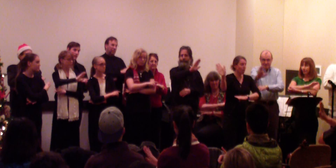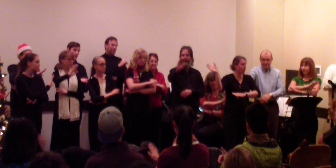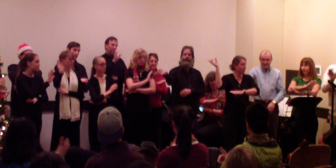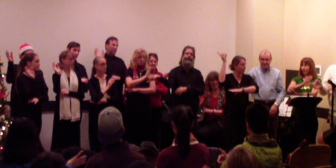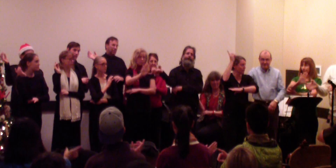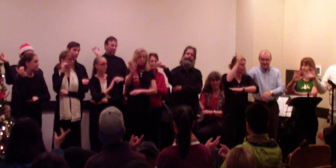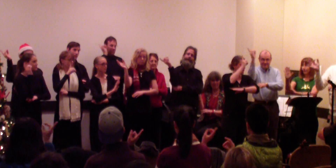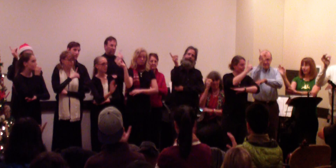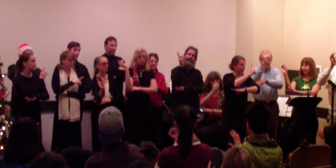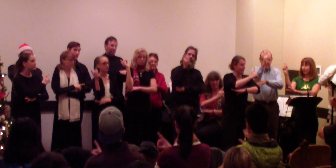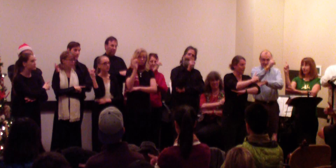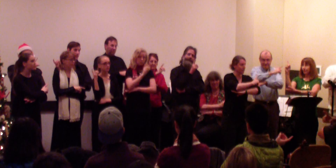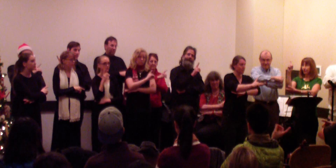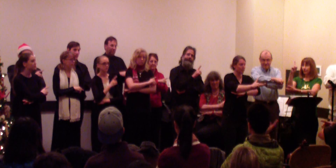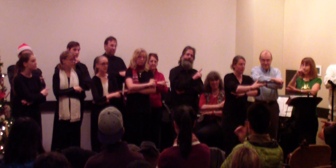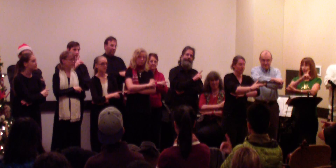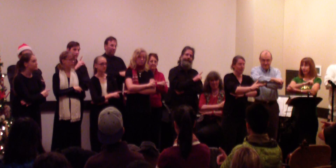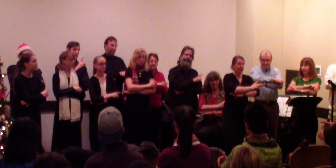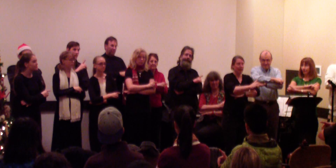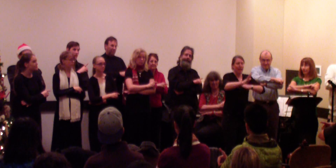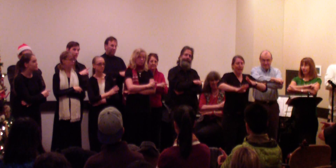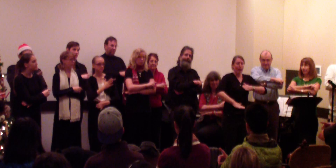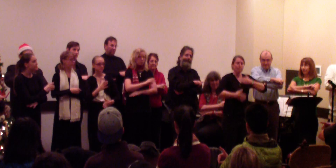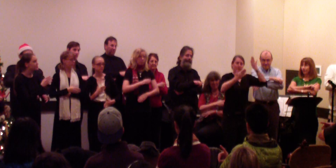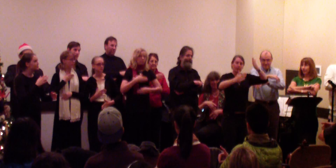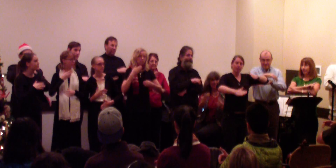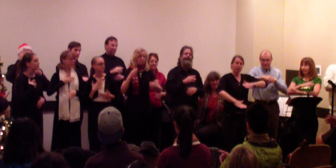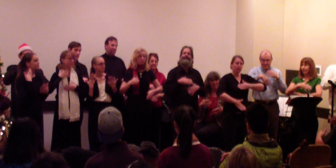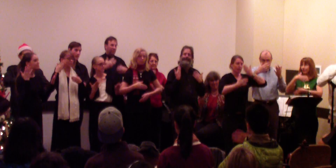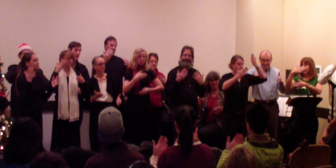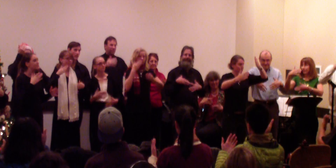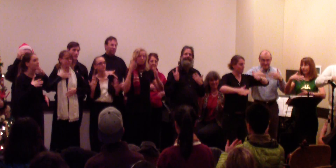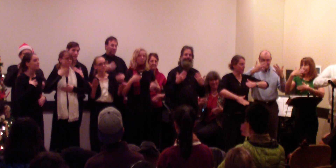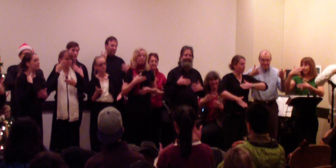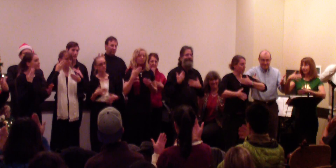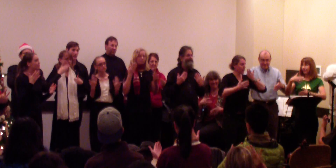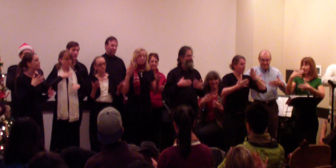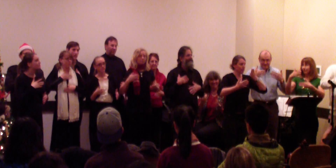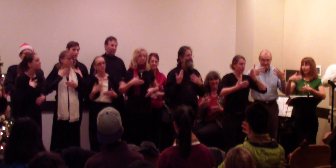your days happy, merry,